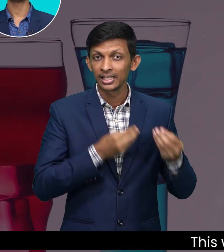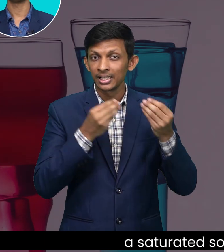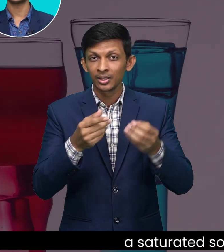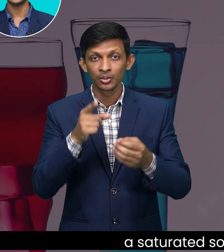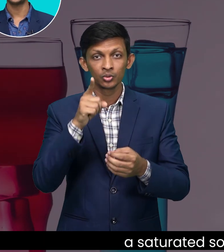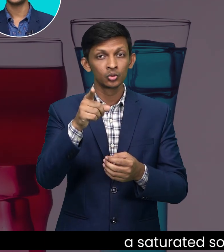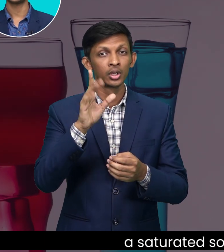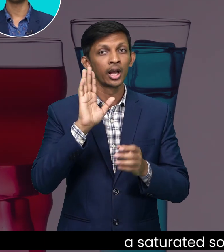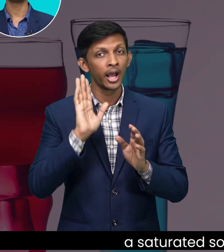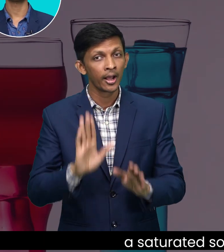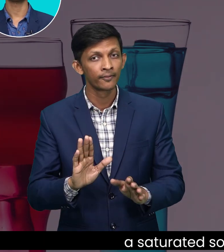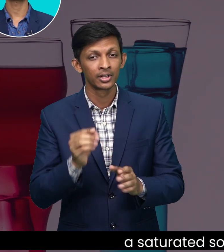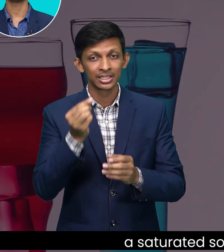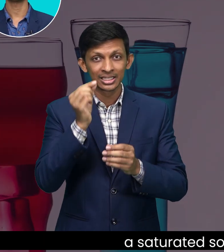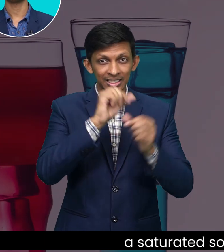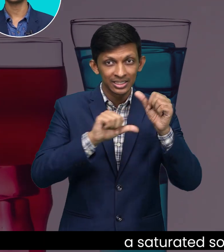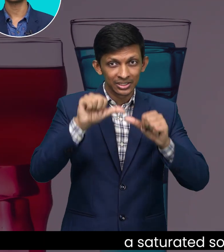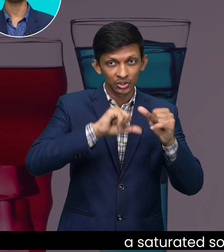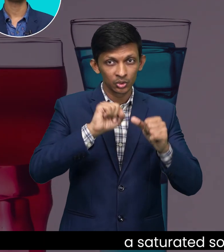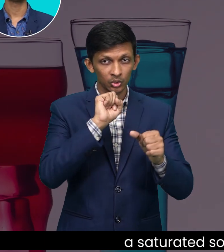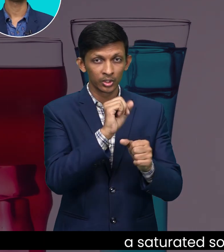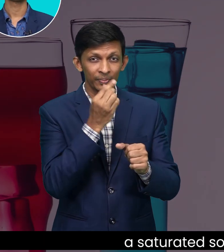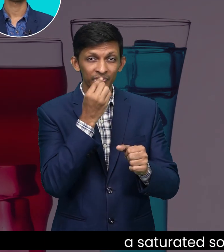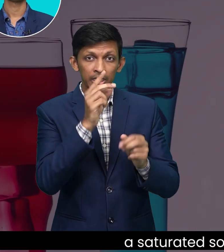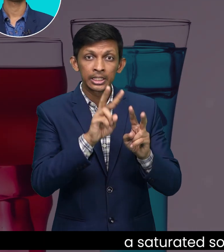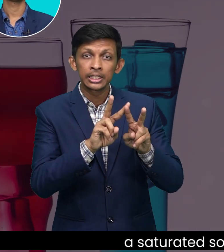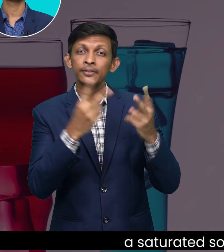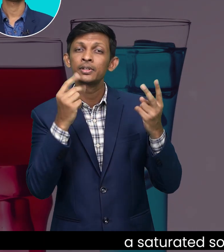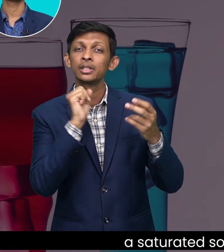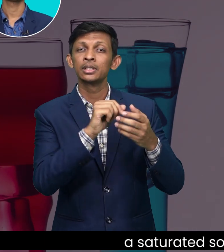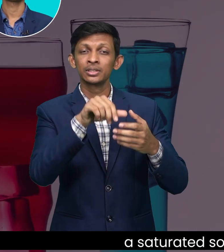This will give you a saturated solution of salt in water.